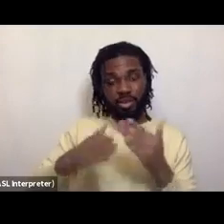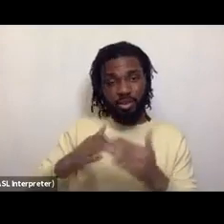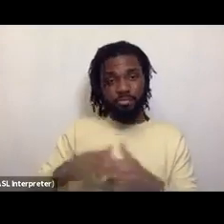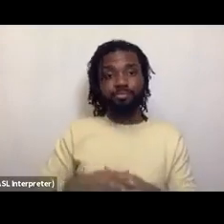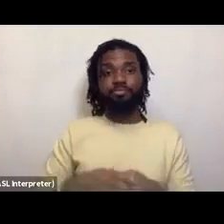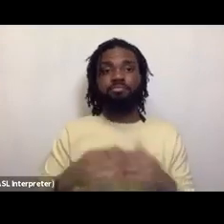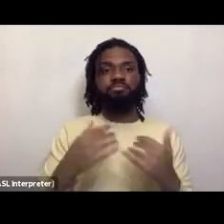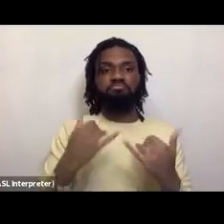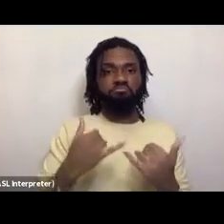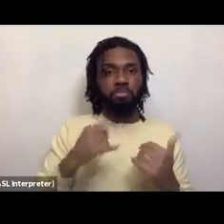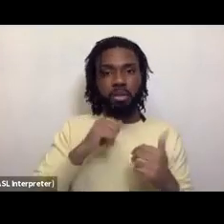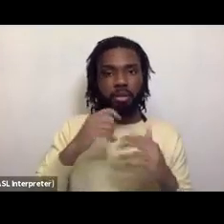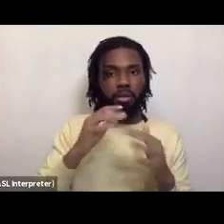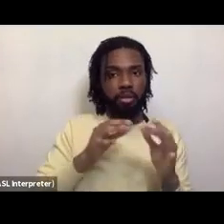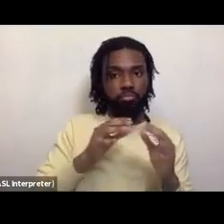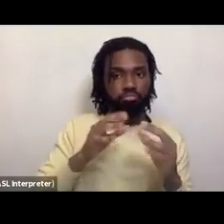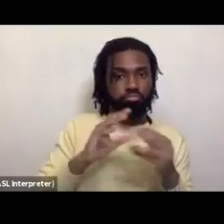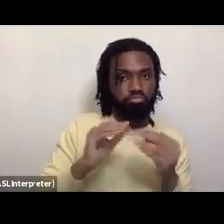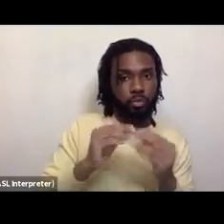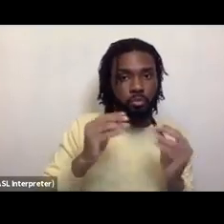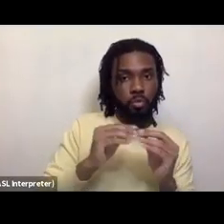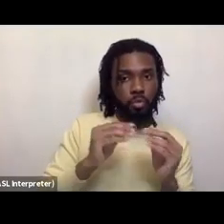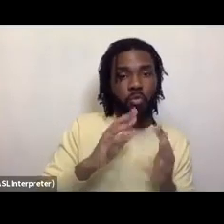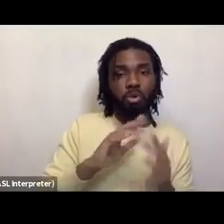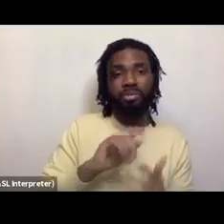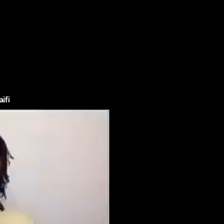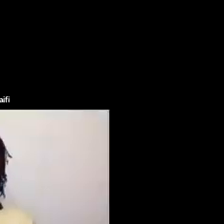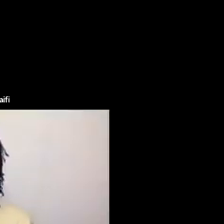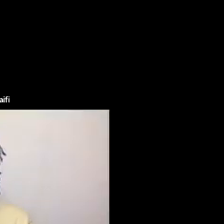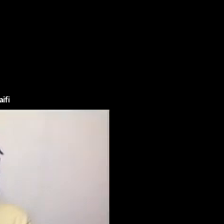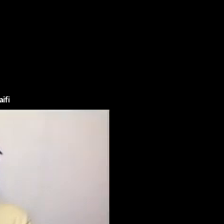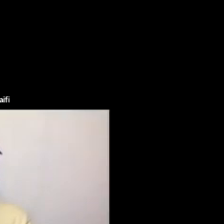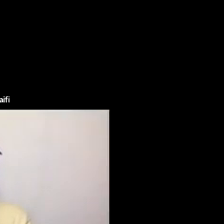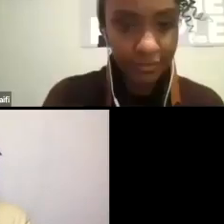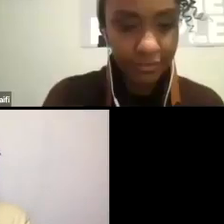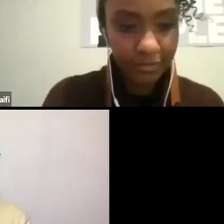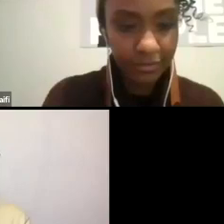time. If Azza could come on and get us started off.